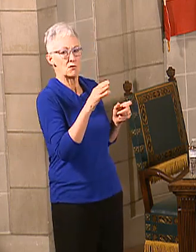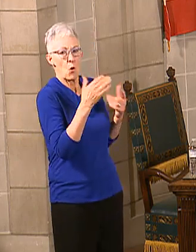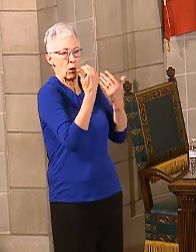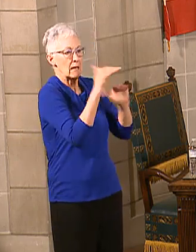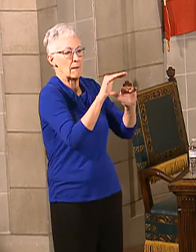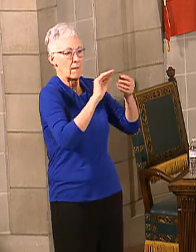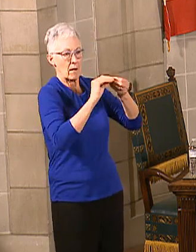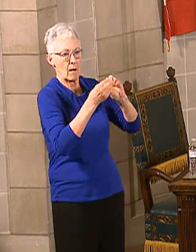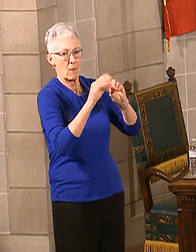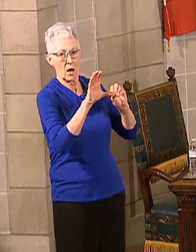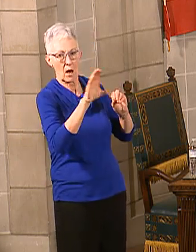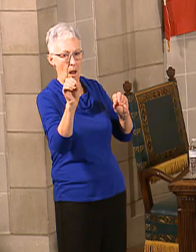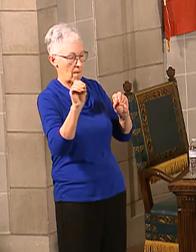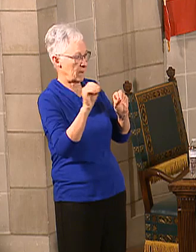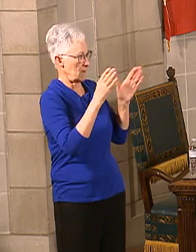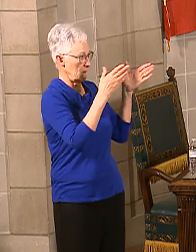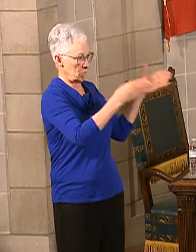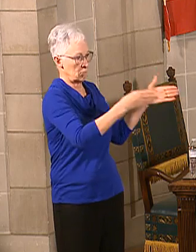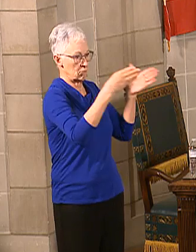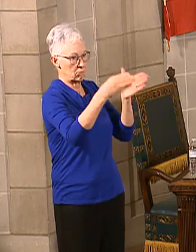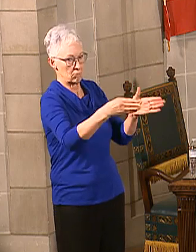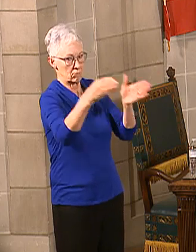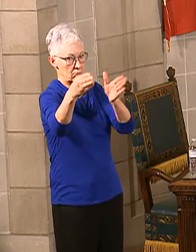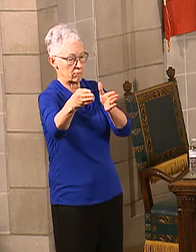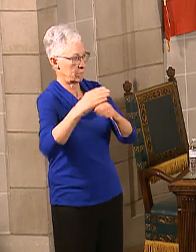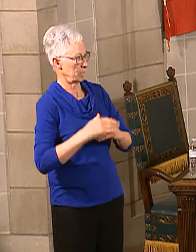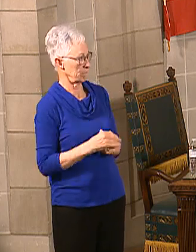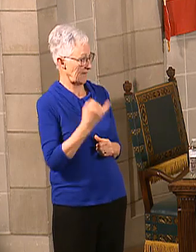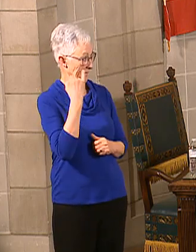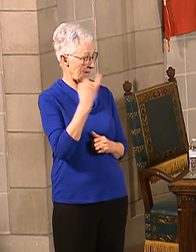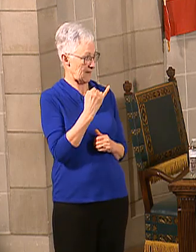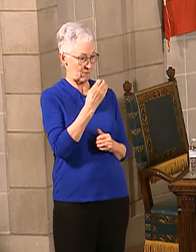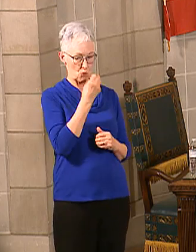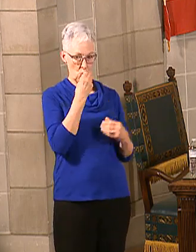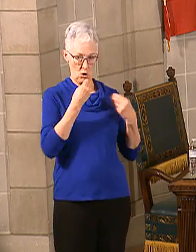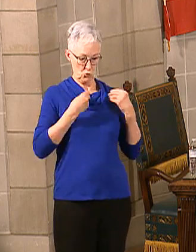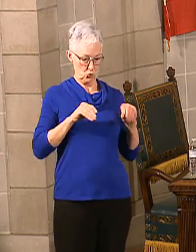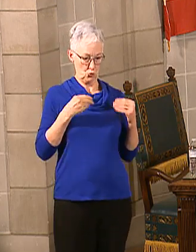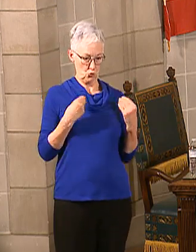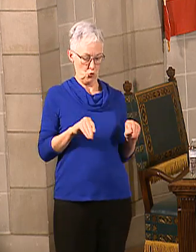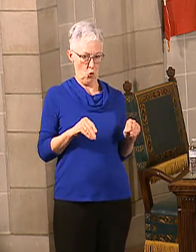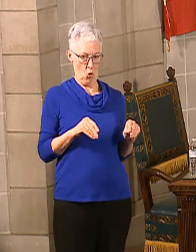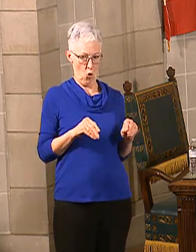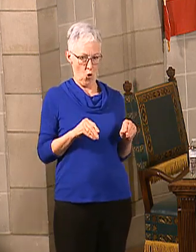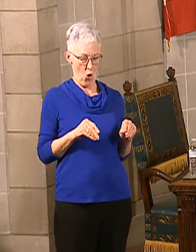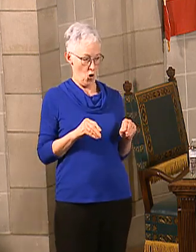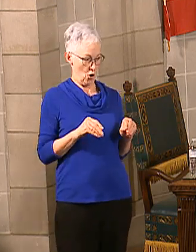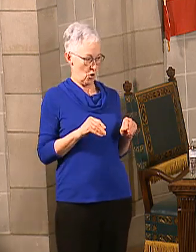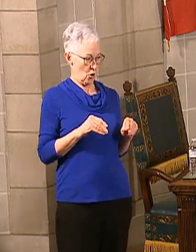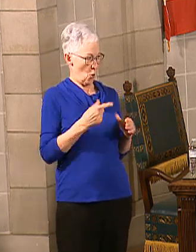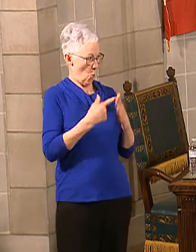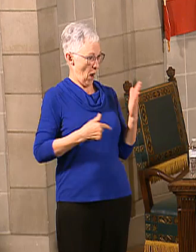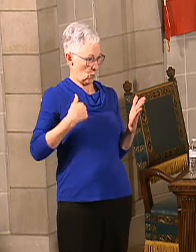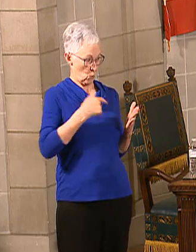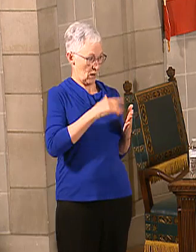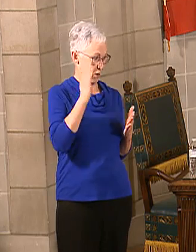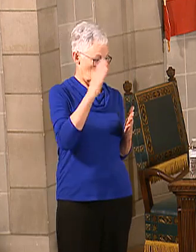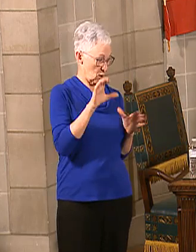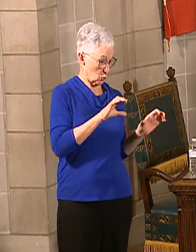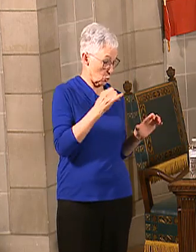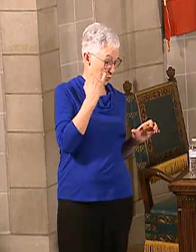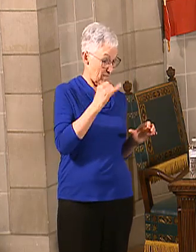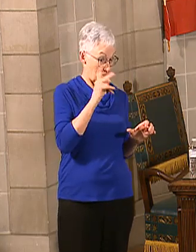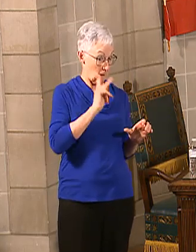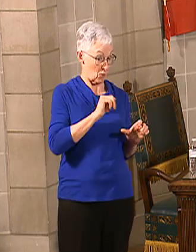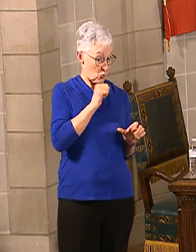into problems, I can't tell you what the government will do. That is Governor Ricketts' job, so I'm going to lob that one back to you. That is fair.